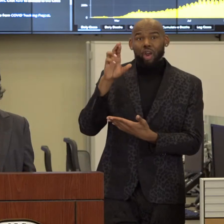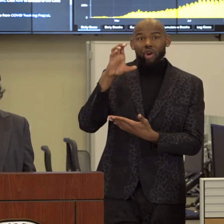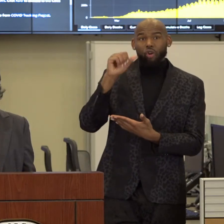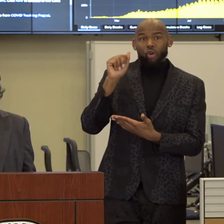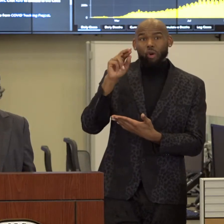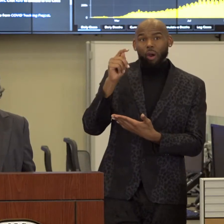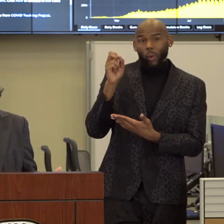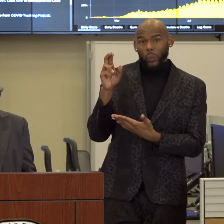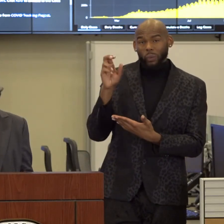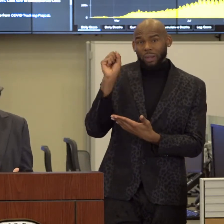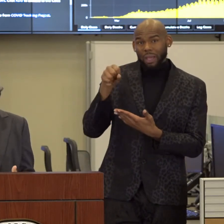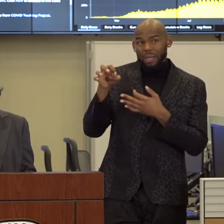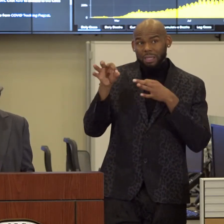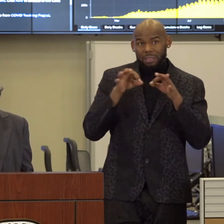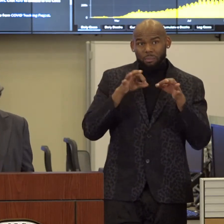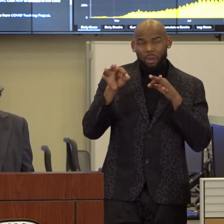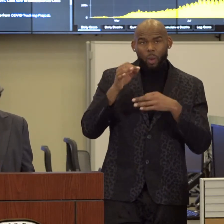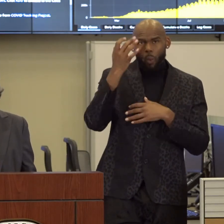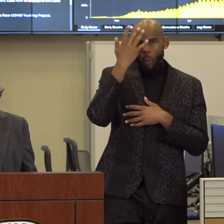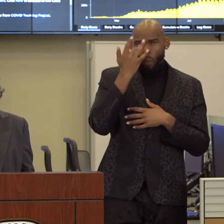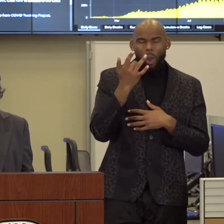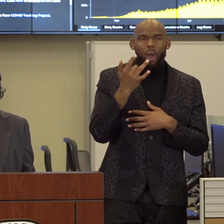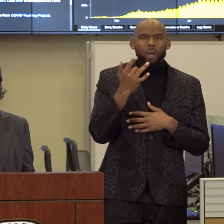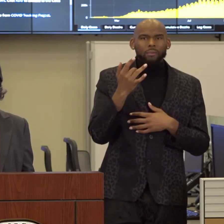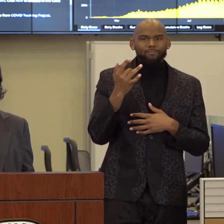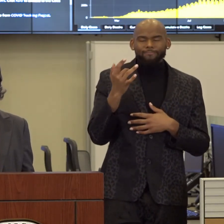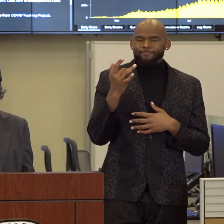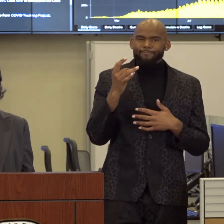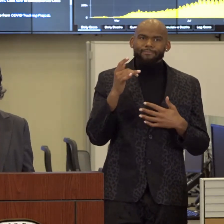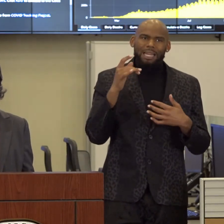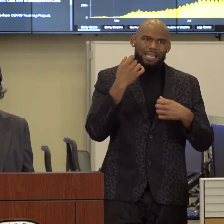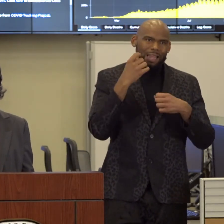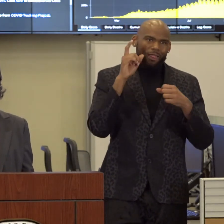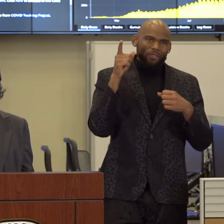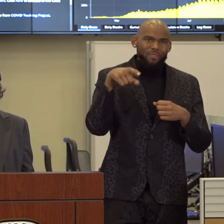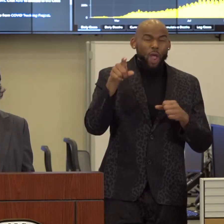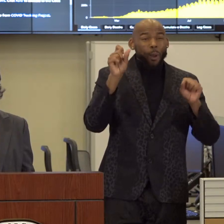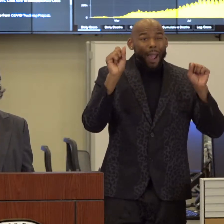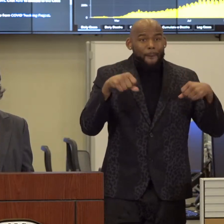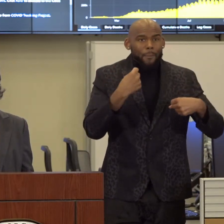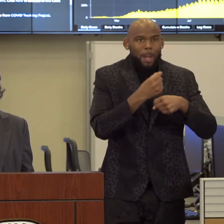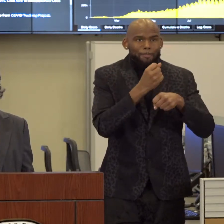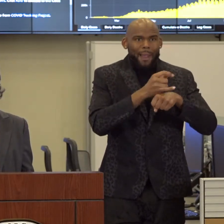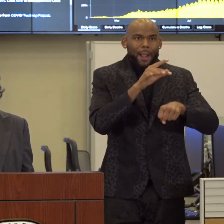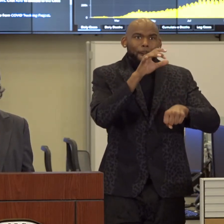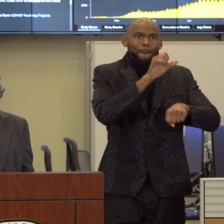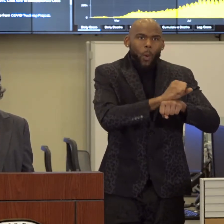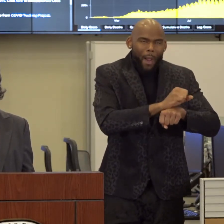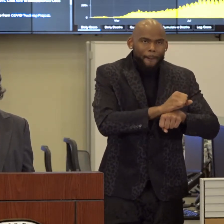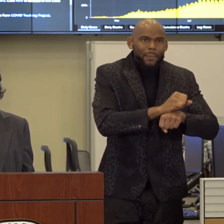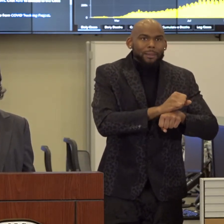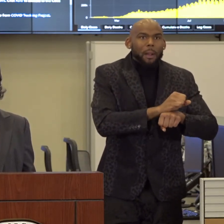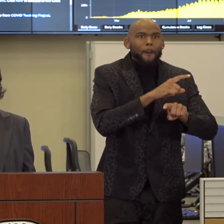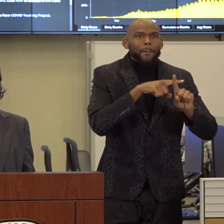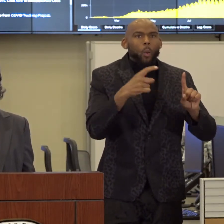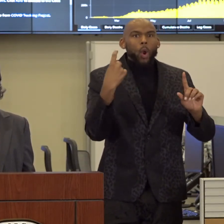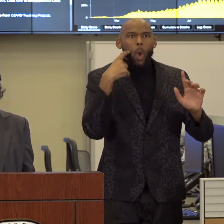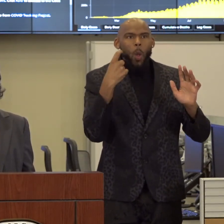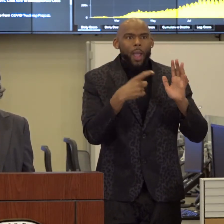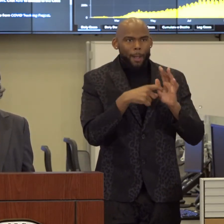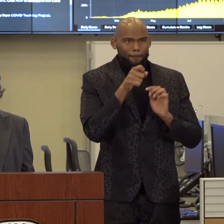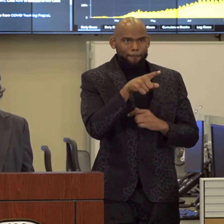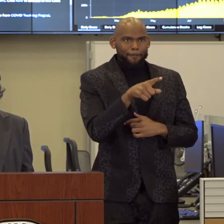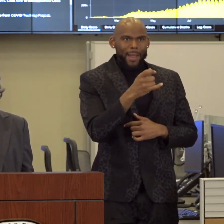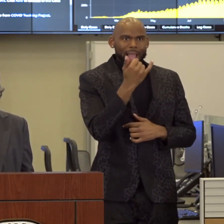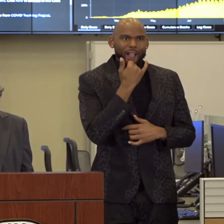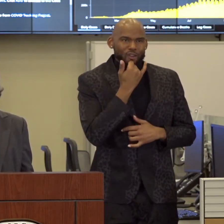to why the initial appointments were allowed to be made in the first place, but the point is that we realized that there was a need to correct it. What we